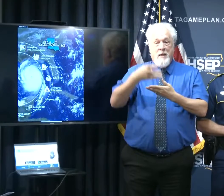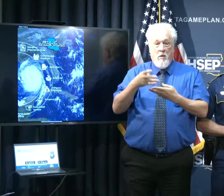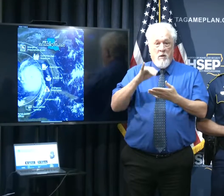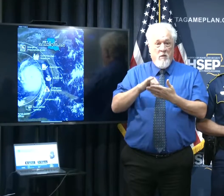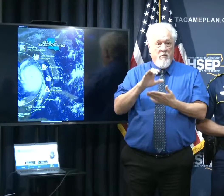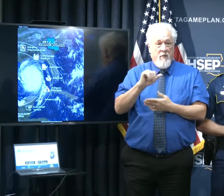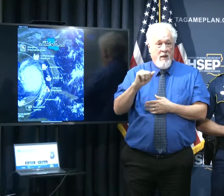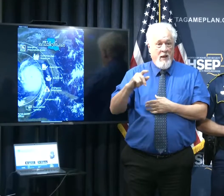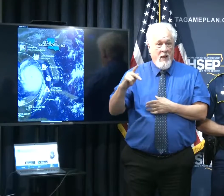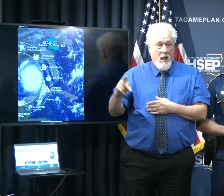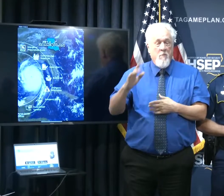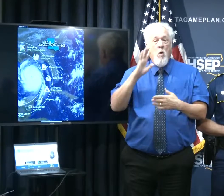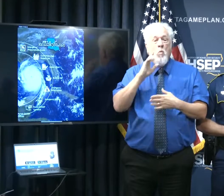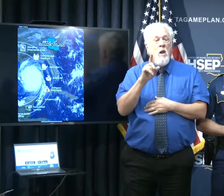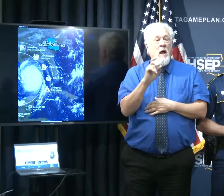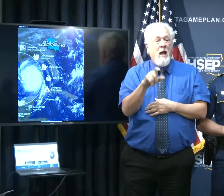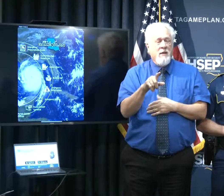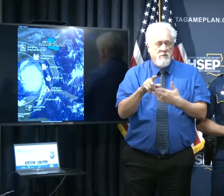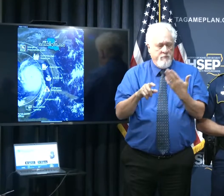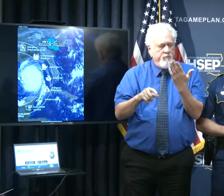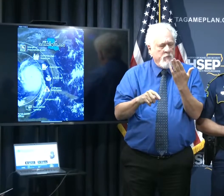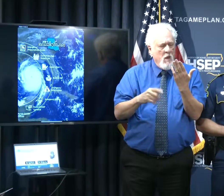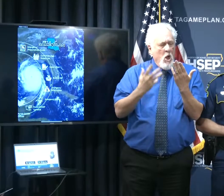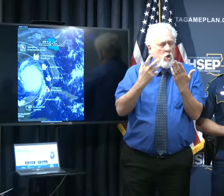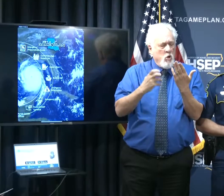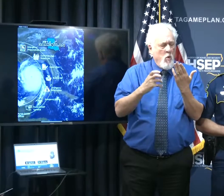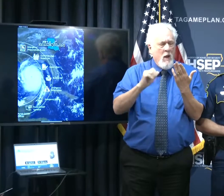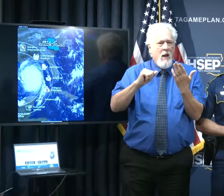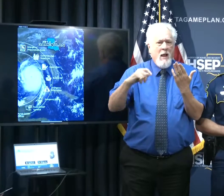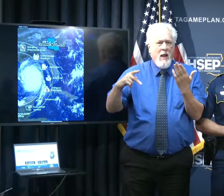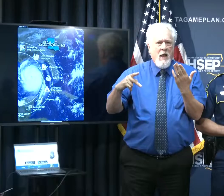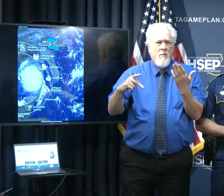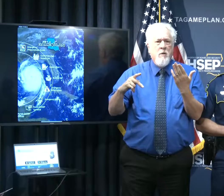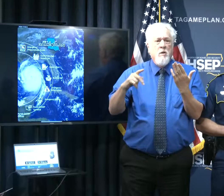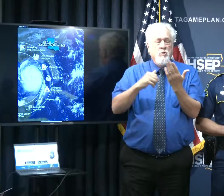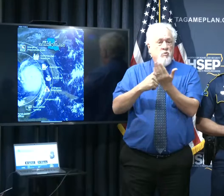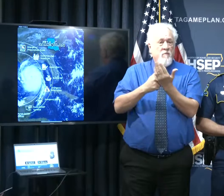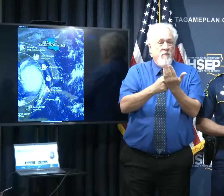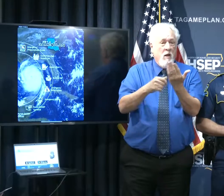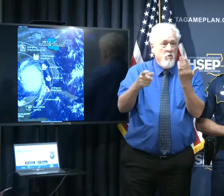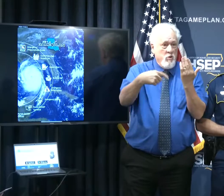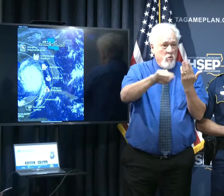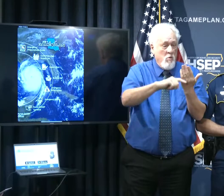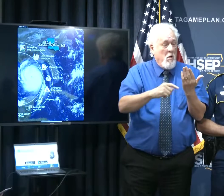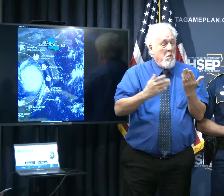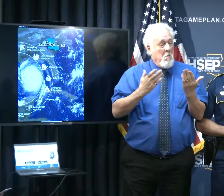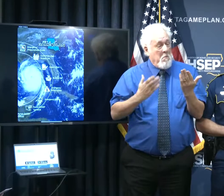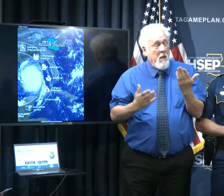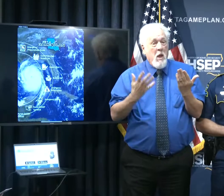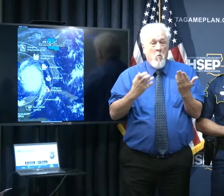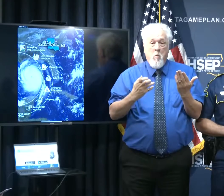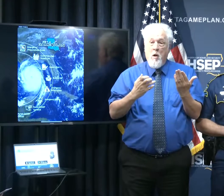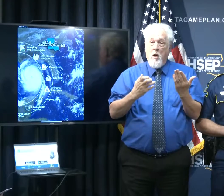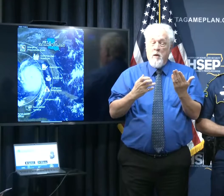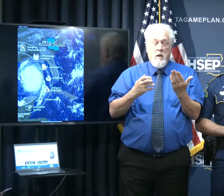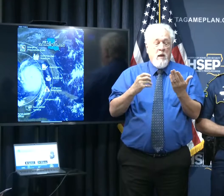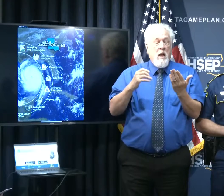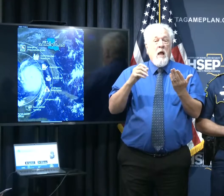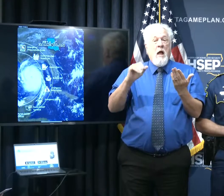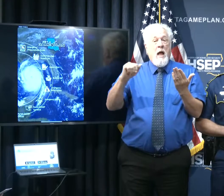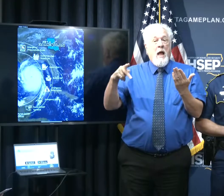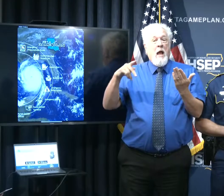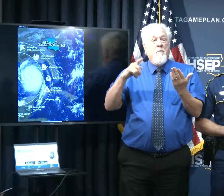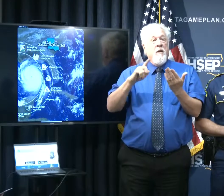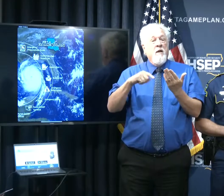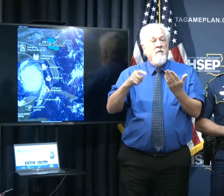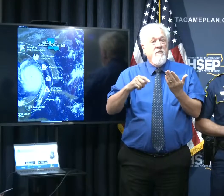that app, it will ask you if you want the app to be able to track you. You may want to do that so that the app can